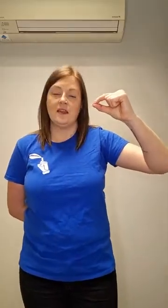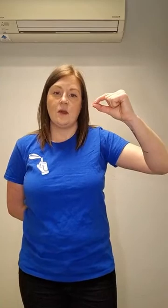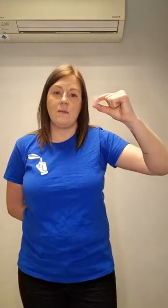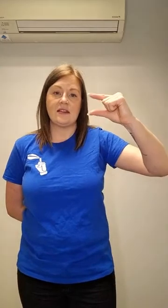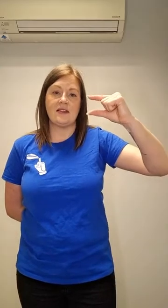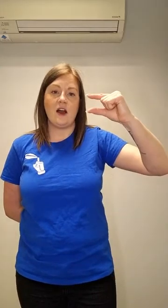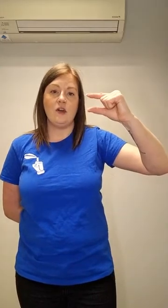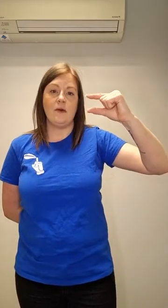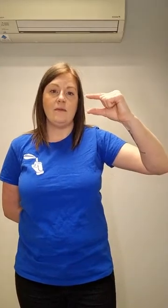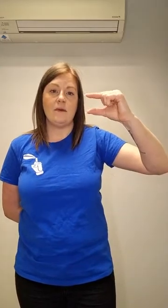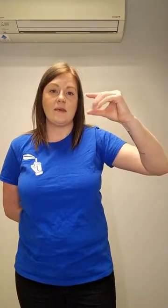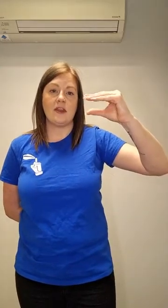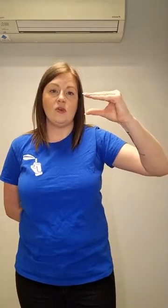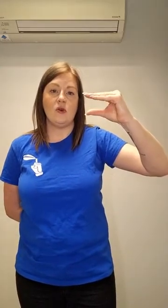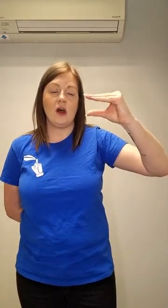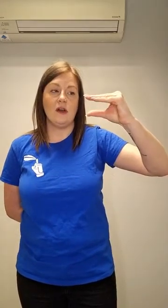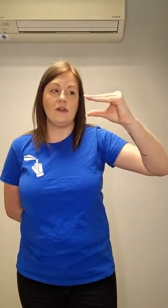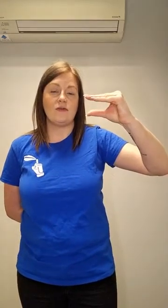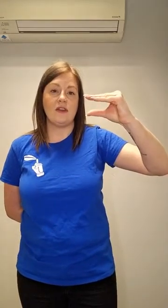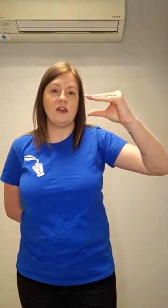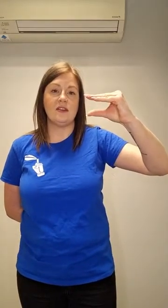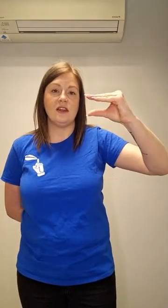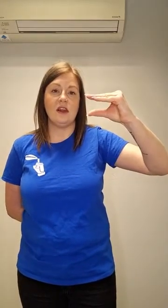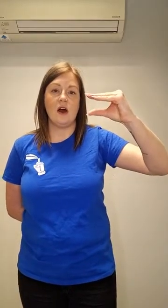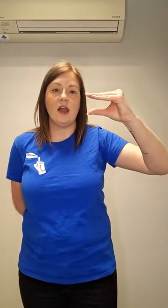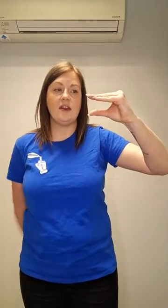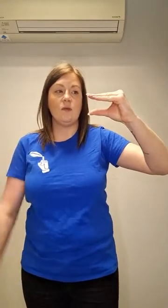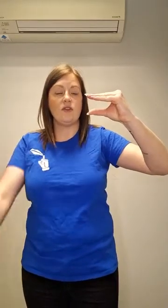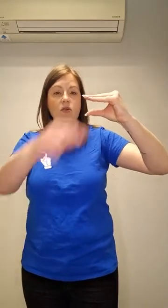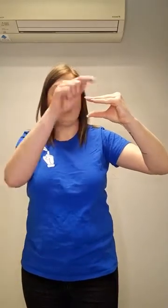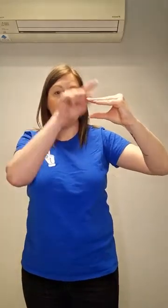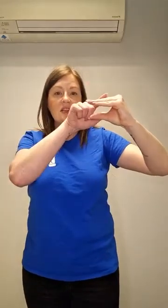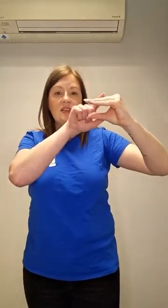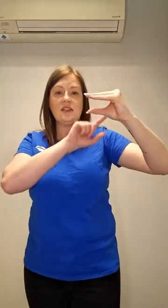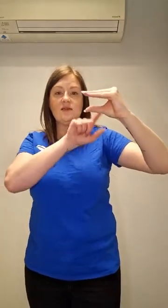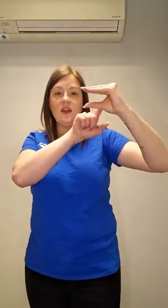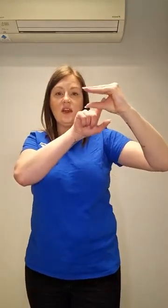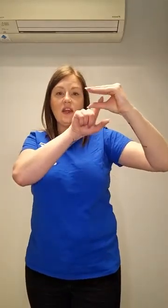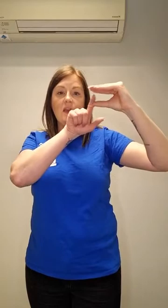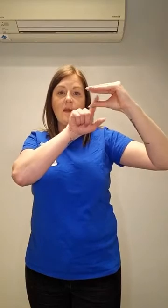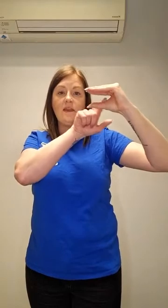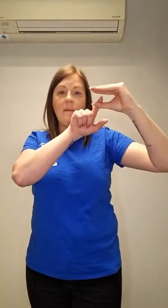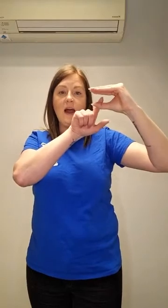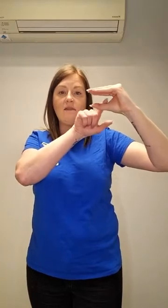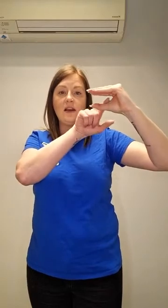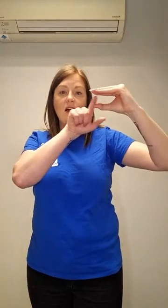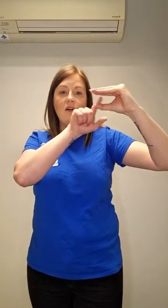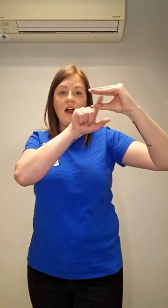Going back to that open, but bringing your other 3 fingers in line with your index finger, keeping that parallel